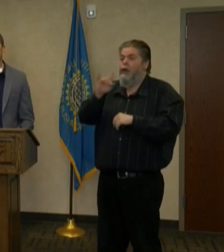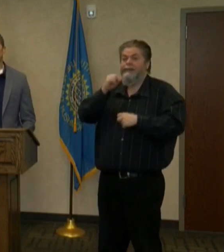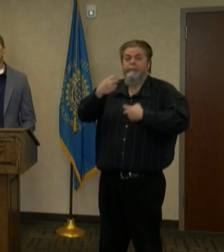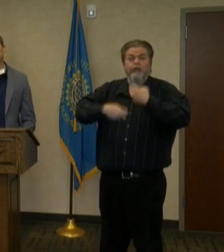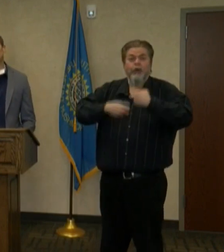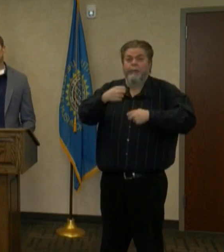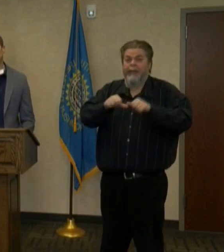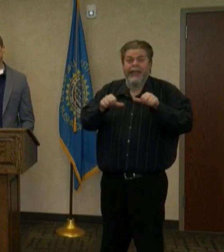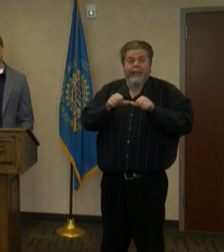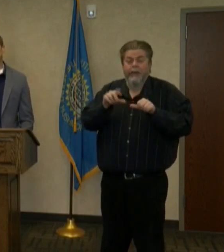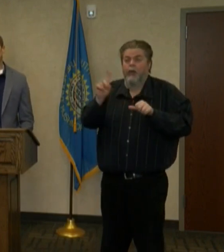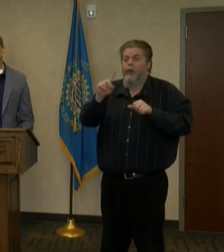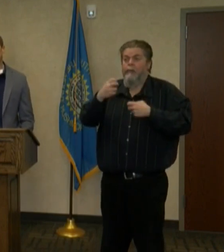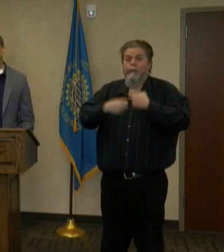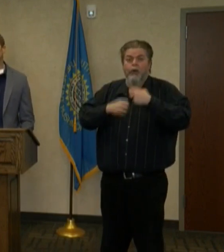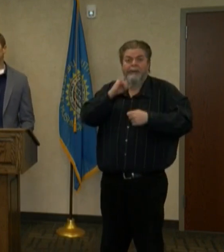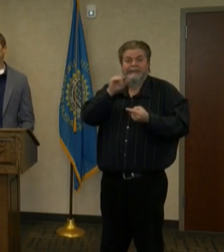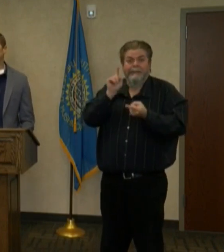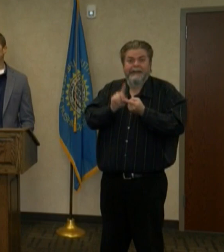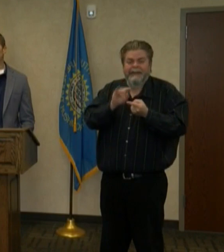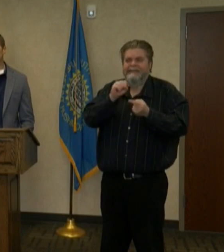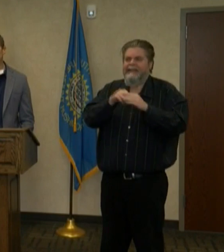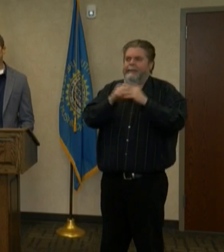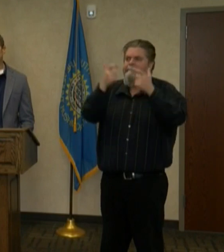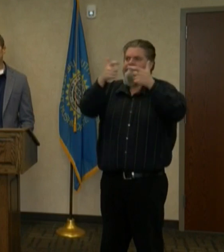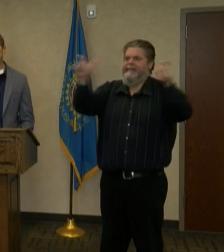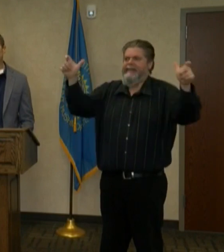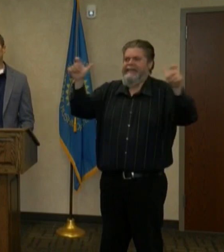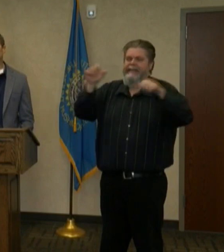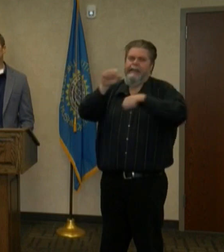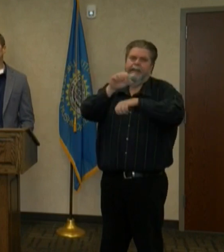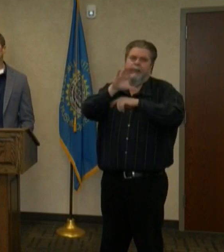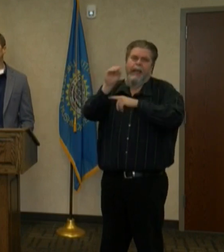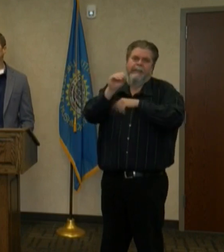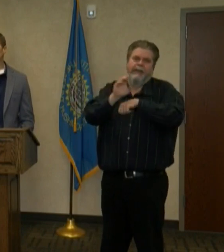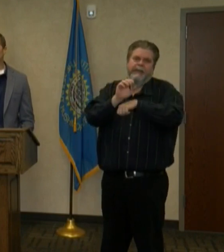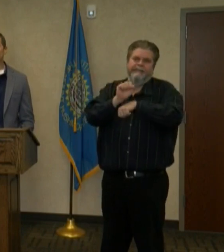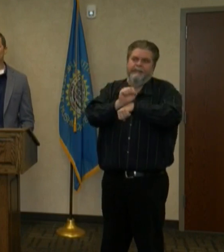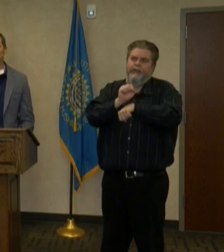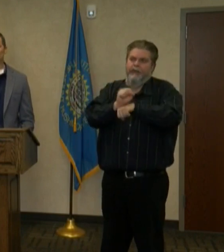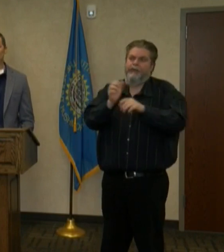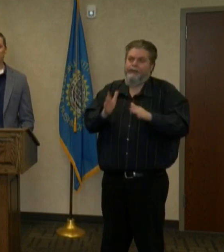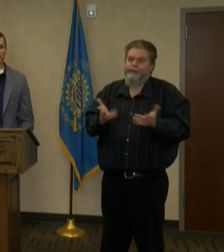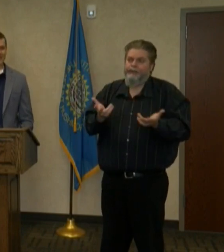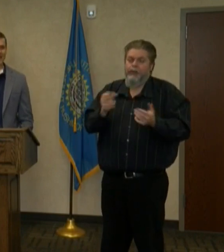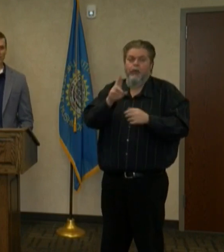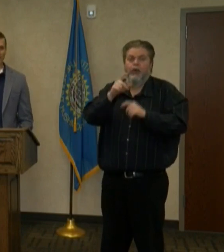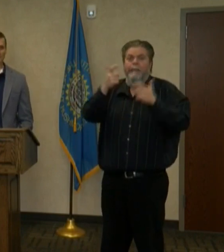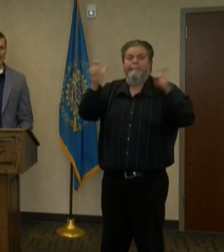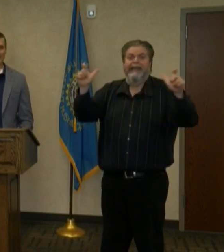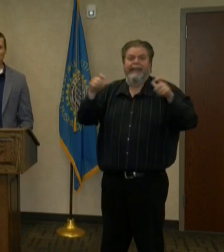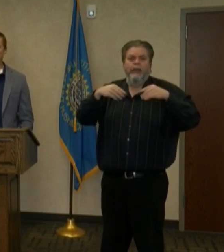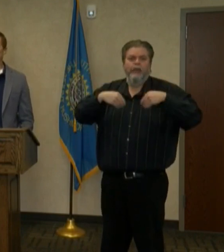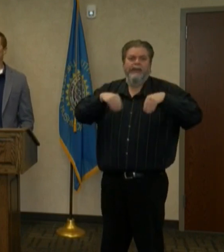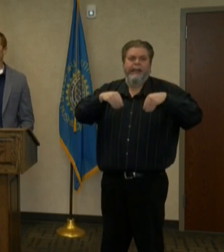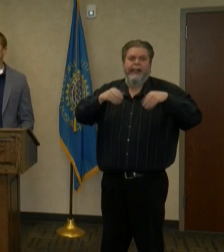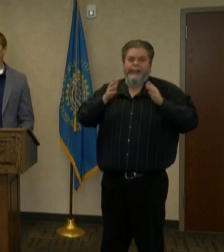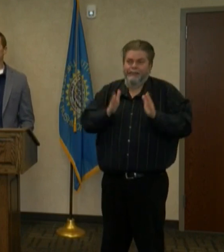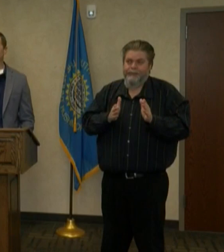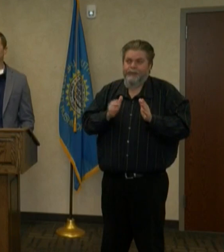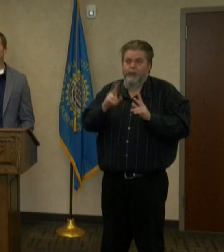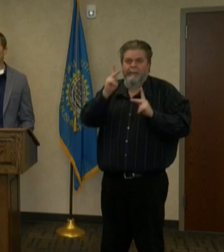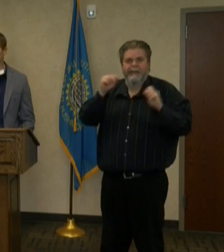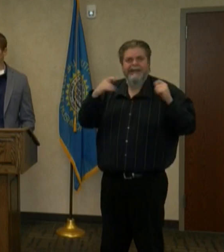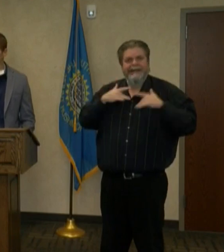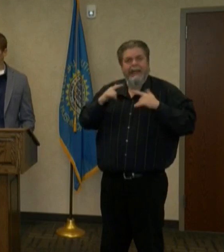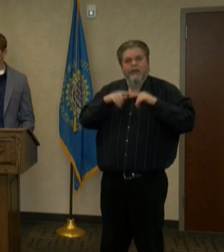problem mitigation areas are in our community are in large employers and are in large retailers where people are gathering in mass. That's really where the